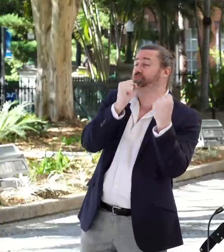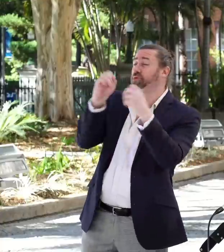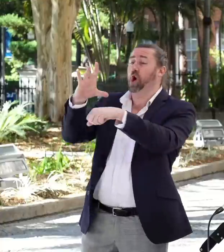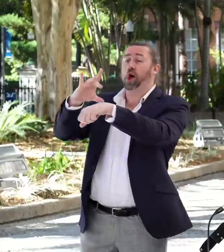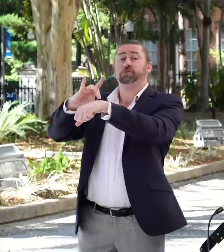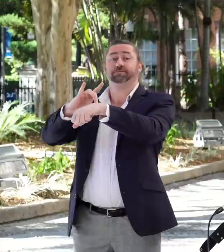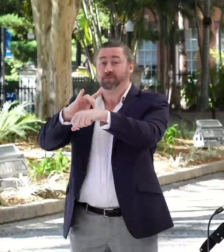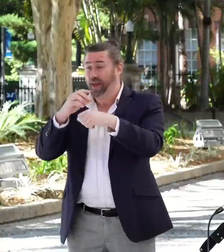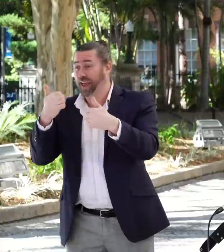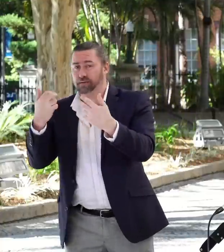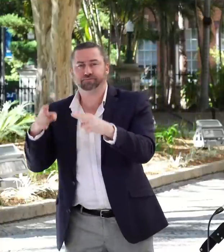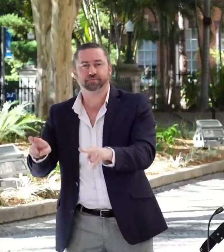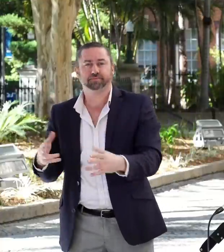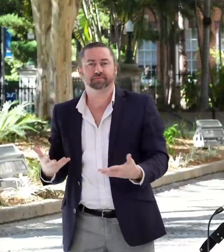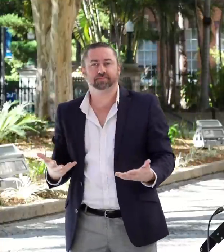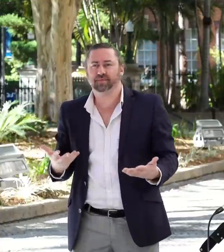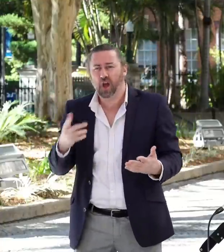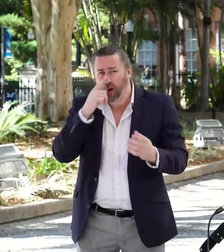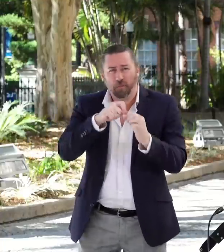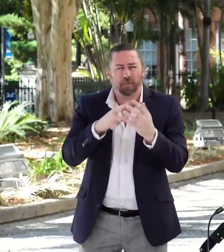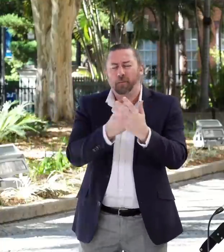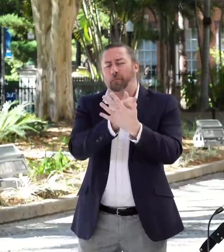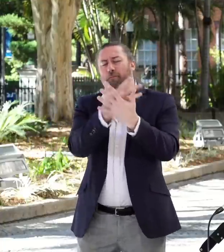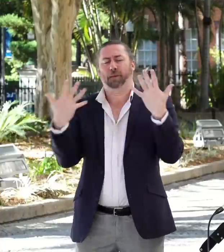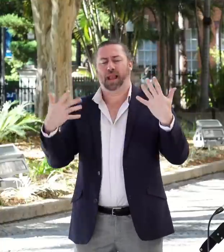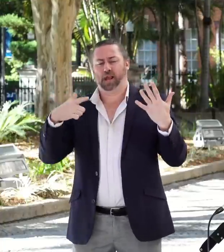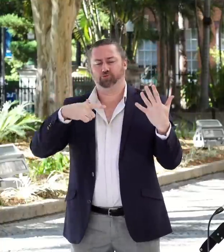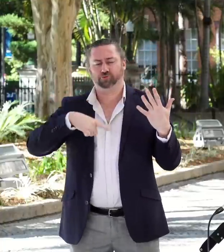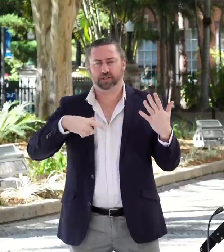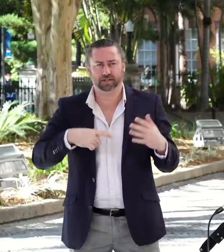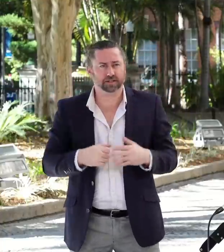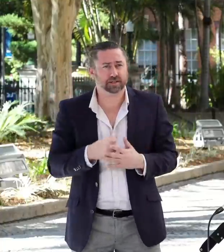hospital, and that can be for a whole range of reasons.